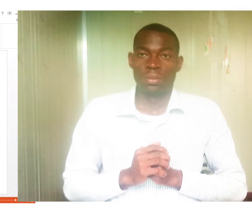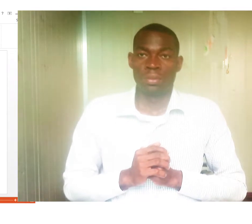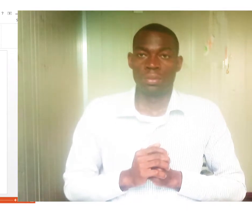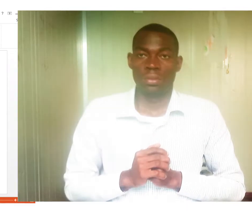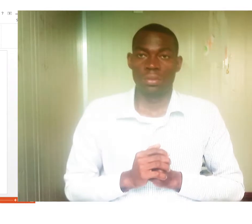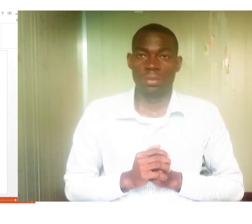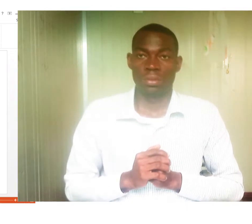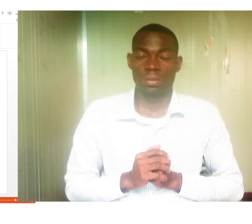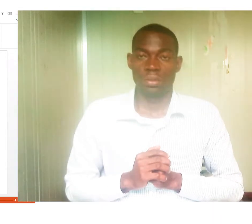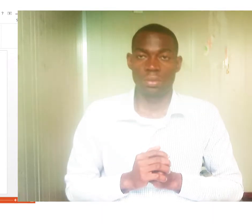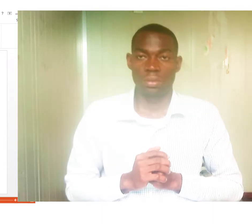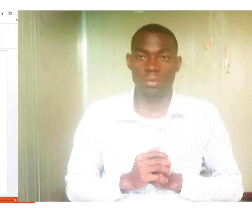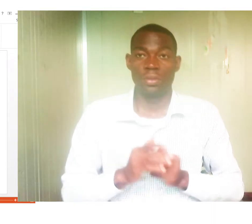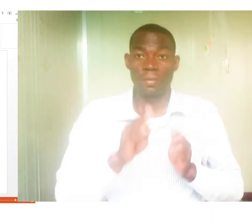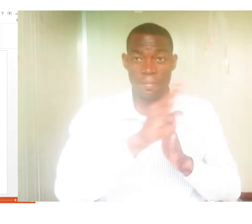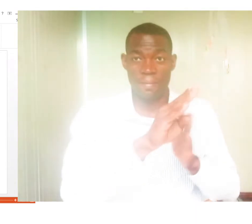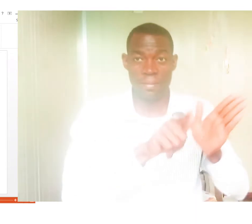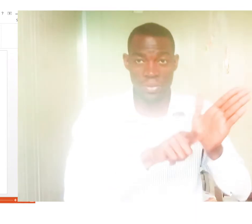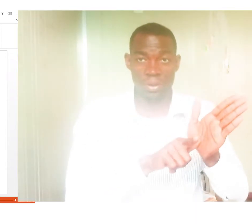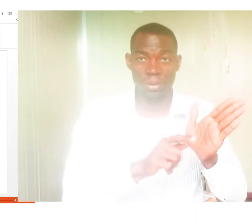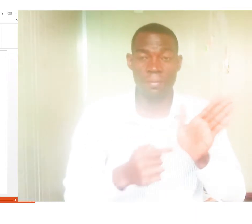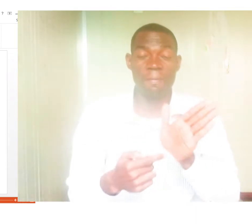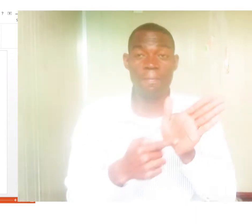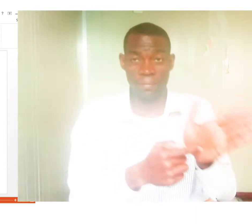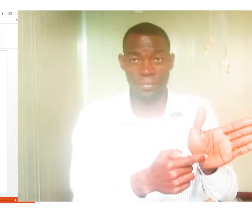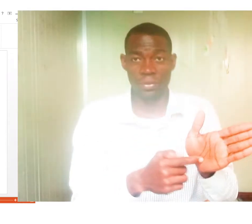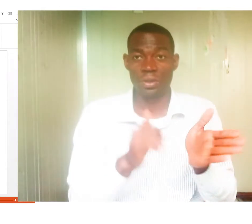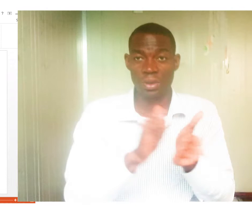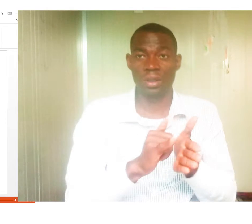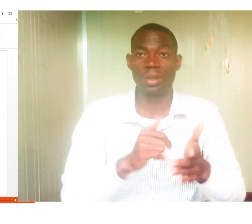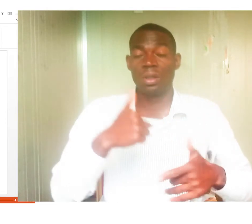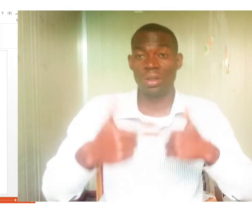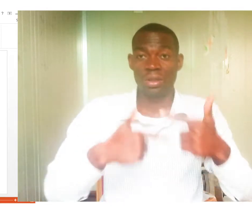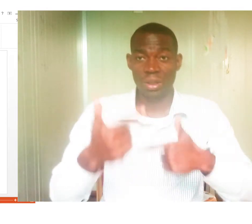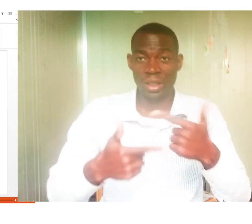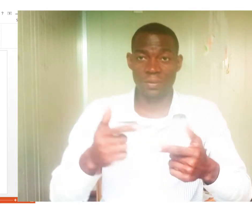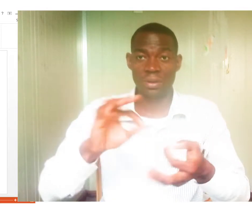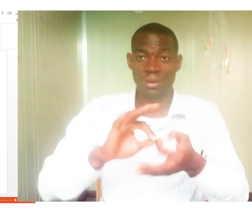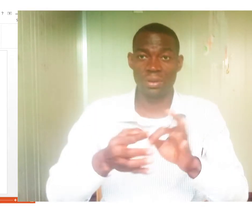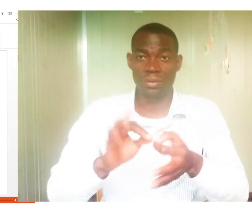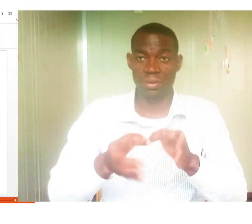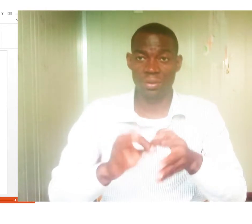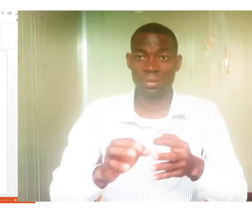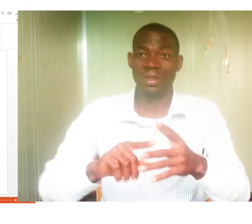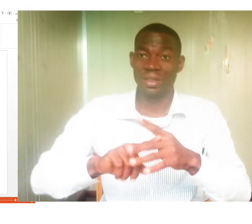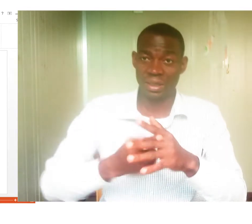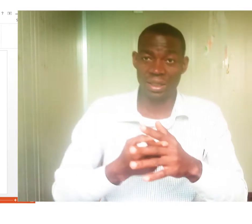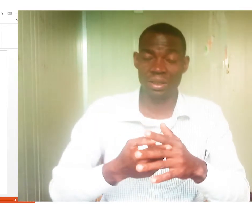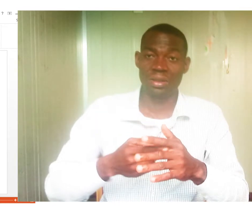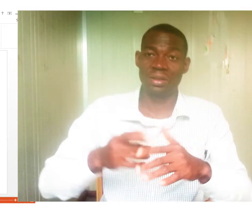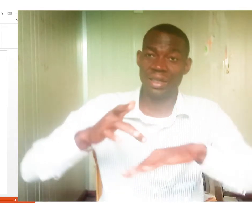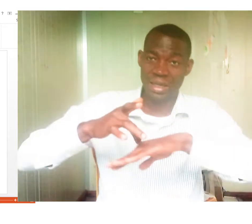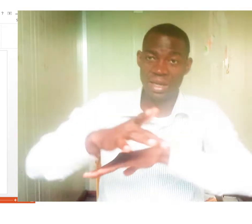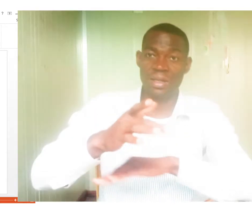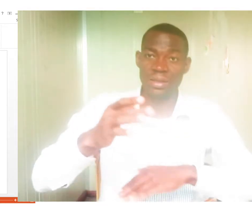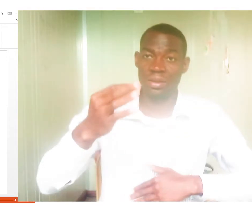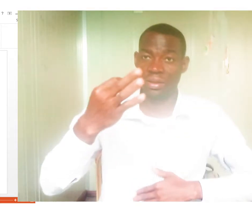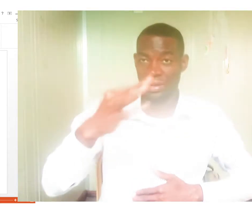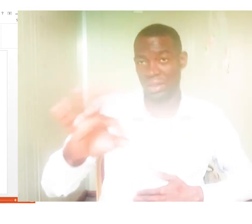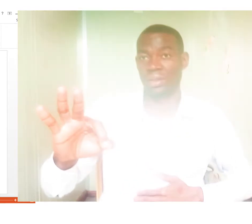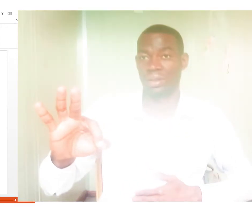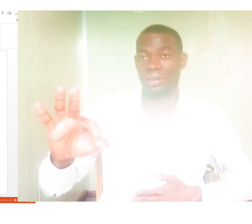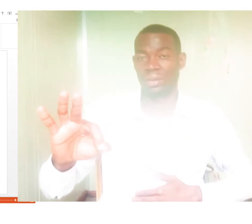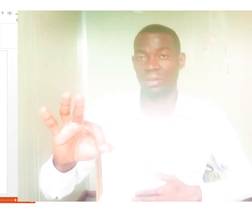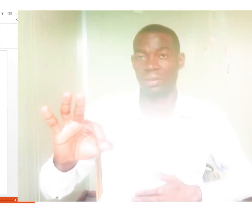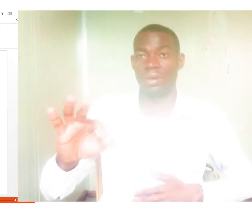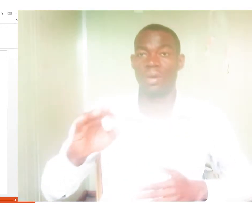On the background, it shows that sign language interpreting in Malawi began in the early 90s by the Malawi National Association of